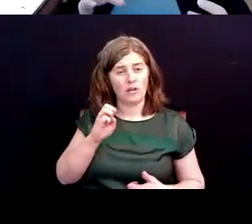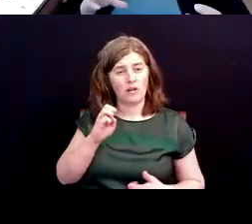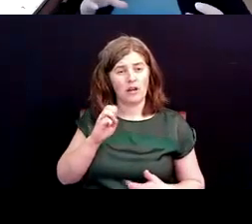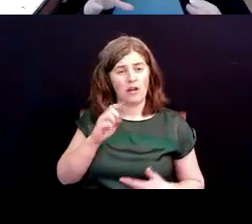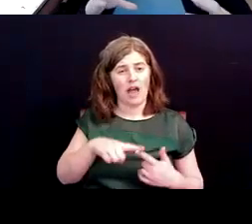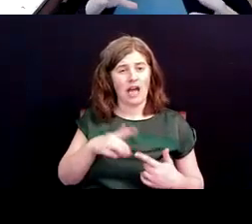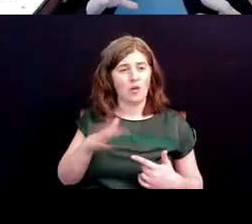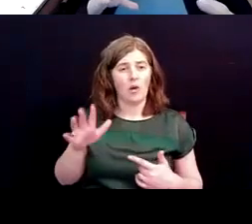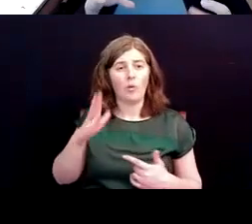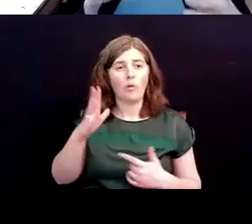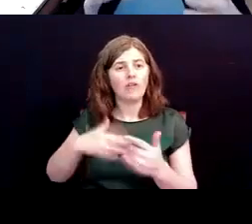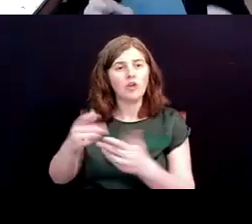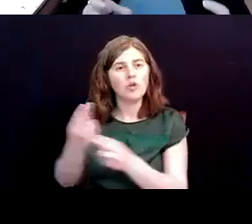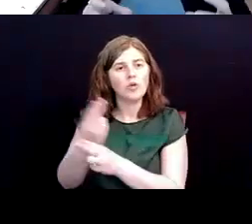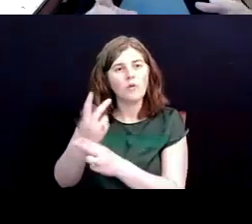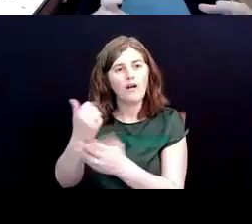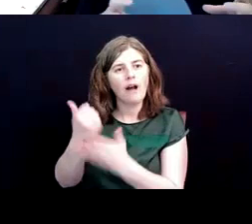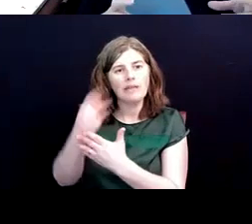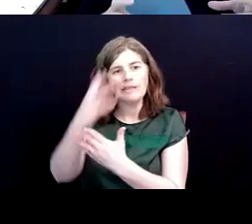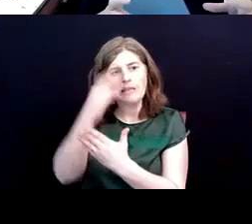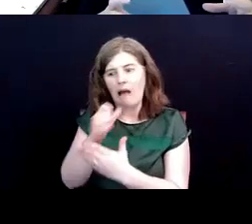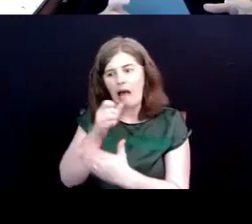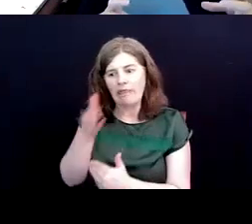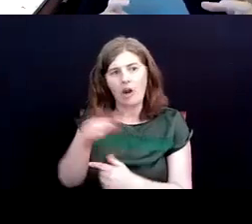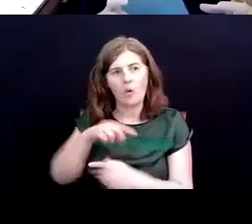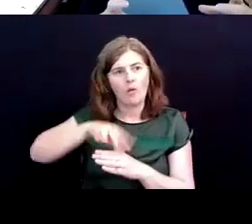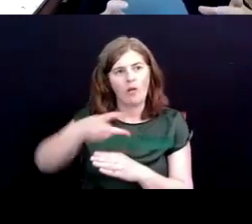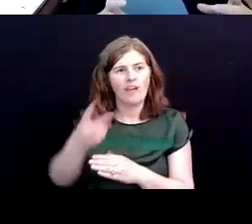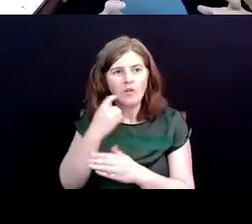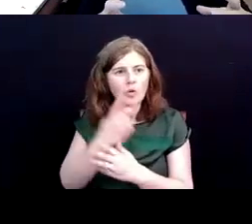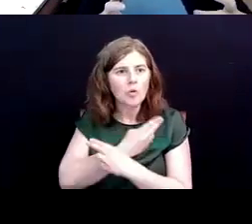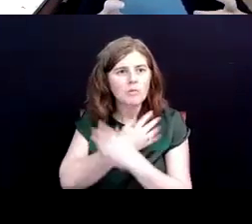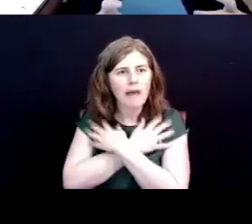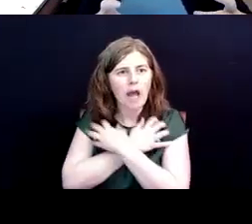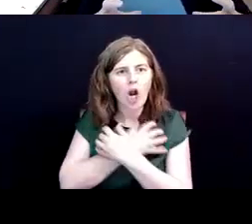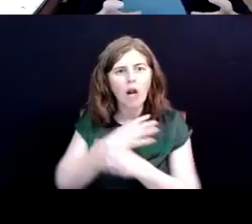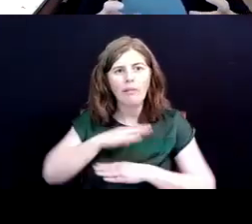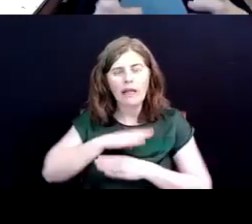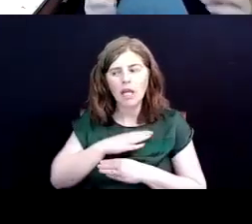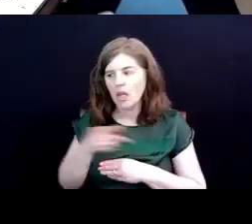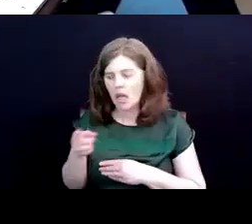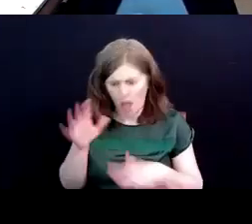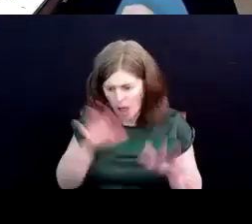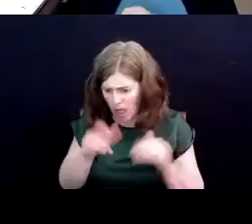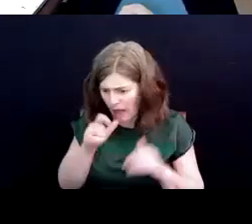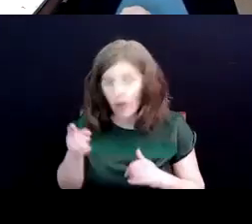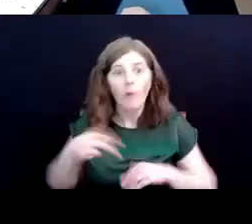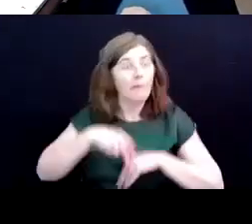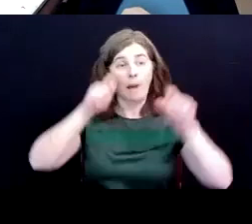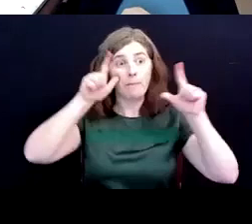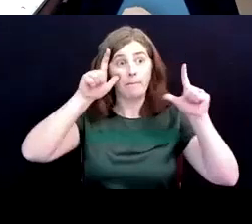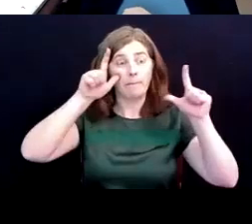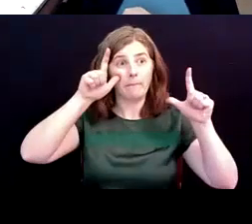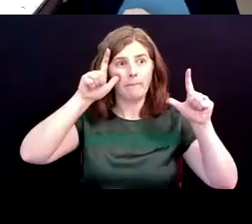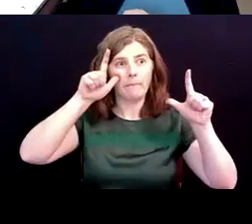whatever it is, isn't there when you roll over to find it, you're up, right? Because you have not figured out that,